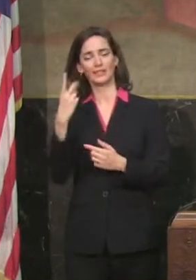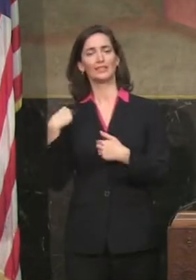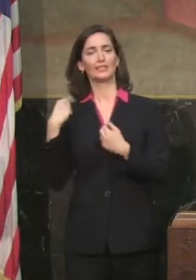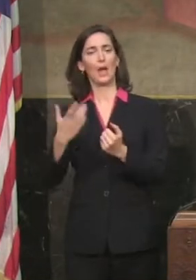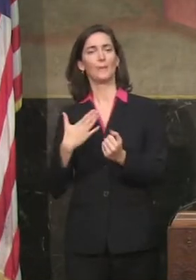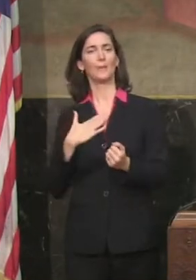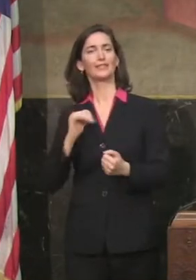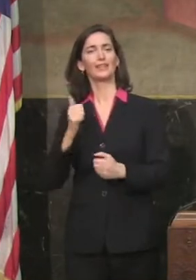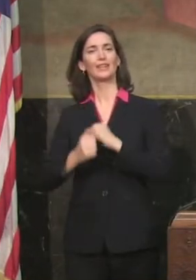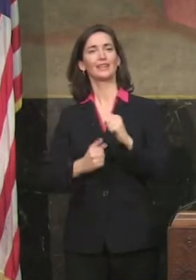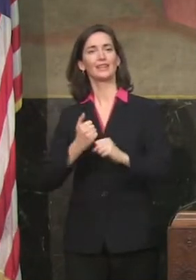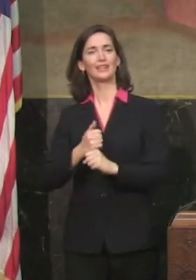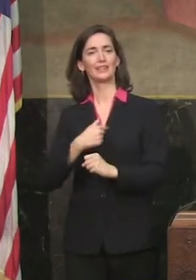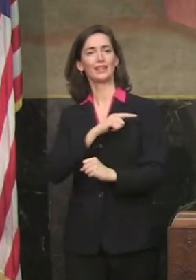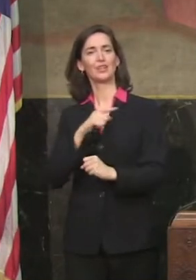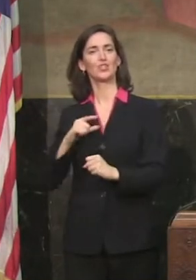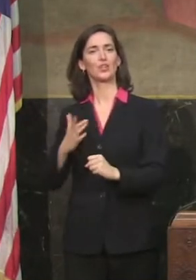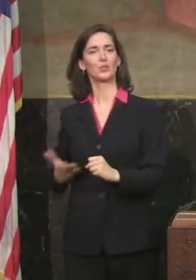legislature.